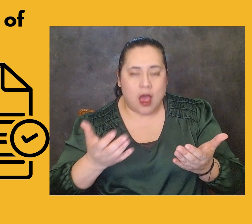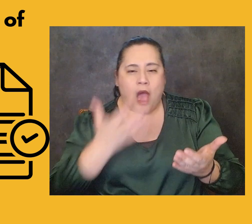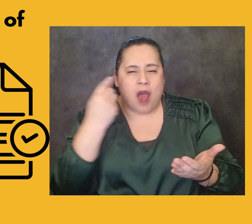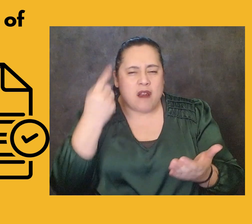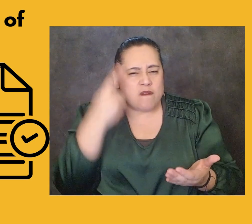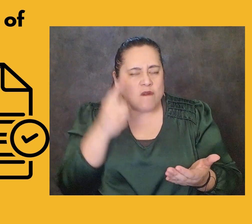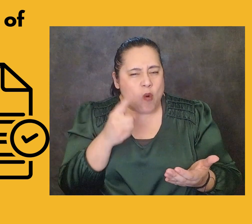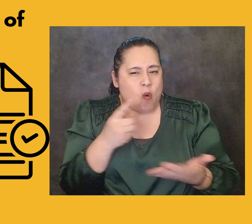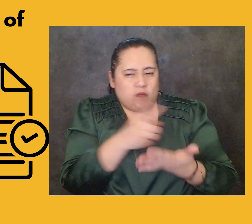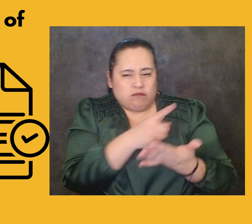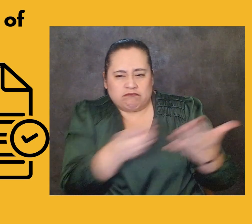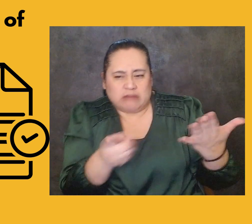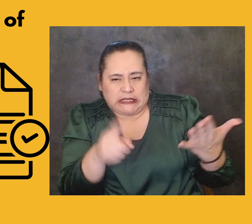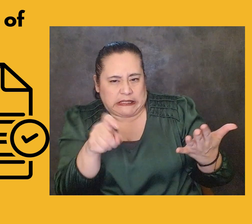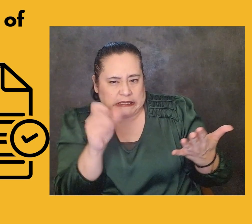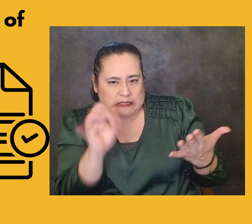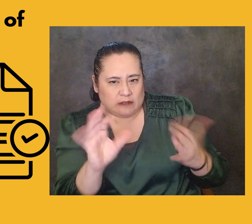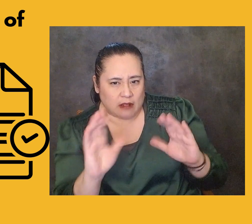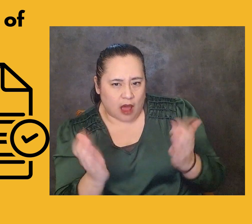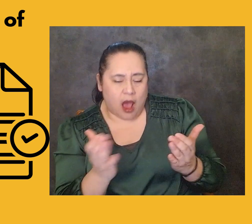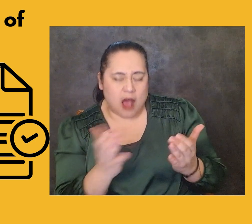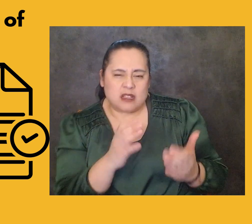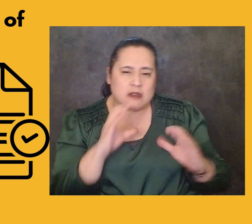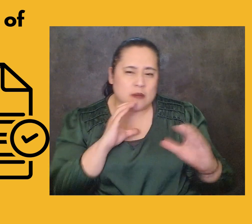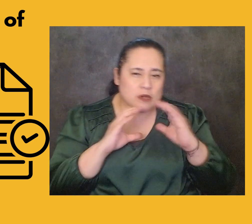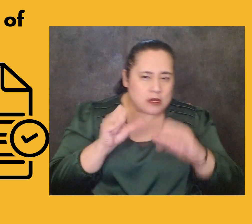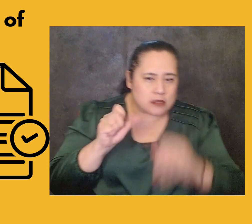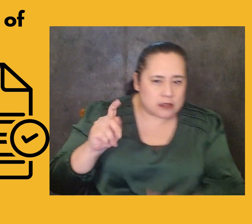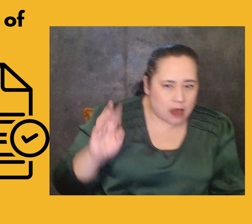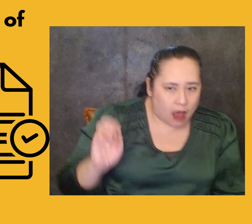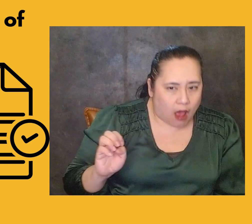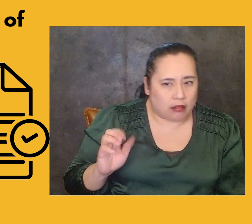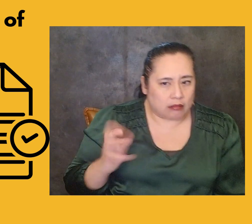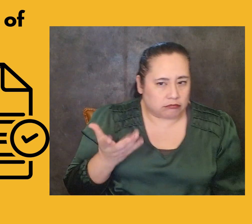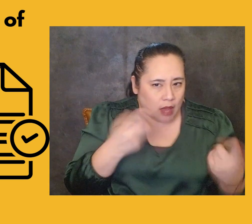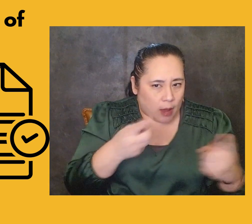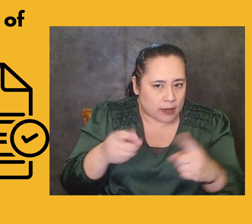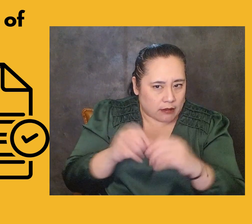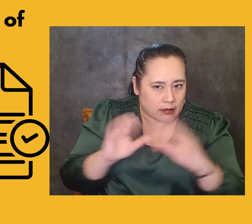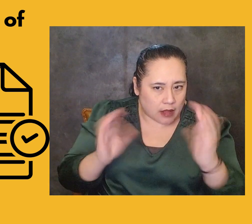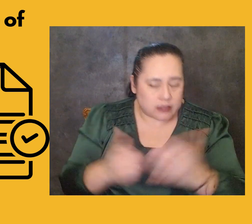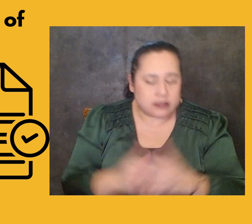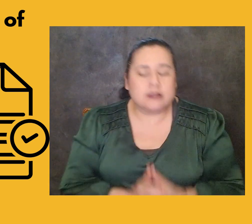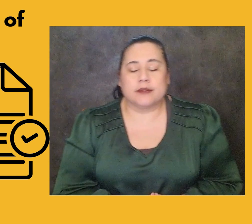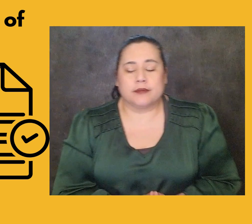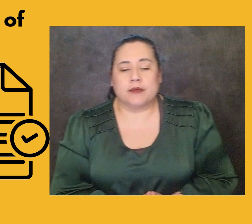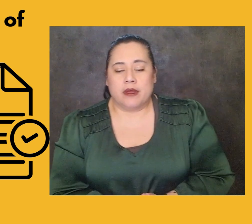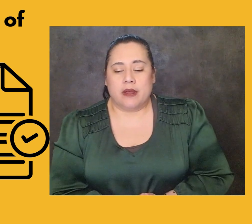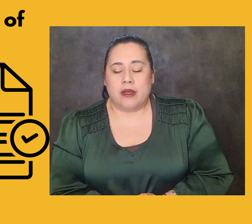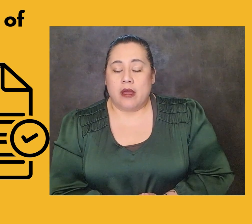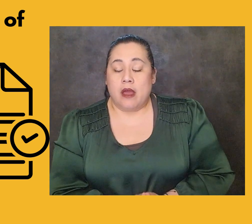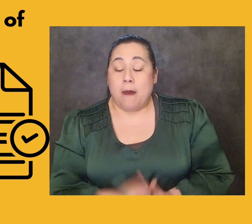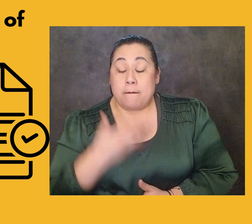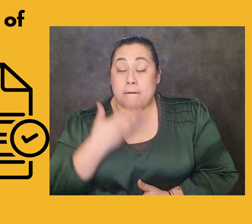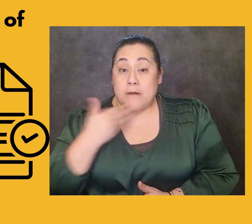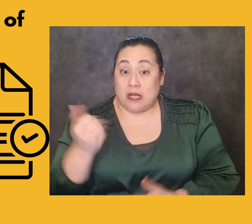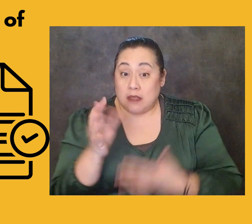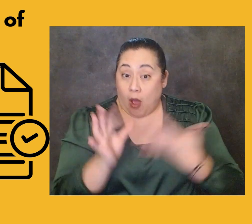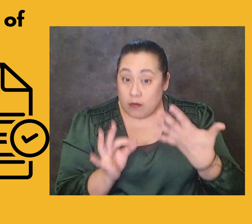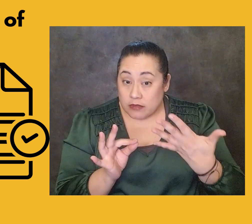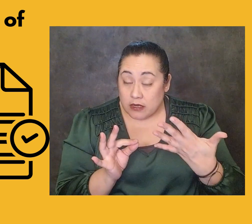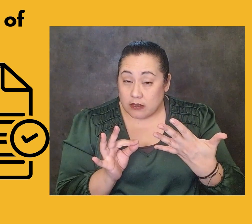And also, for what the needs of the class are, the communication style, what's happening in class. And so the best